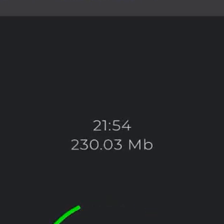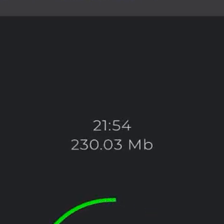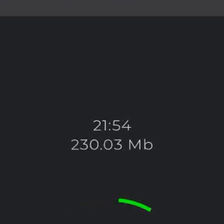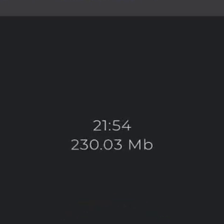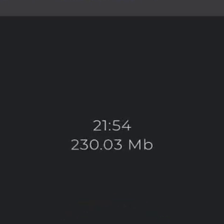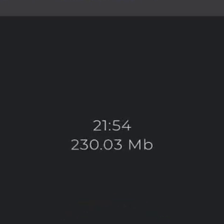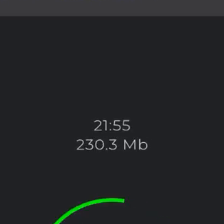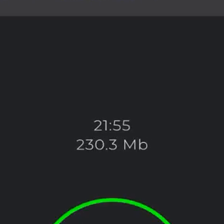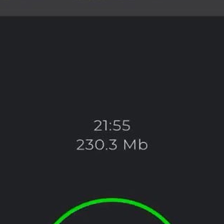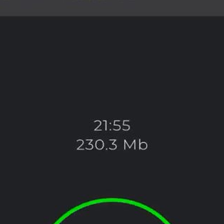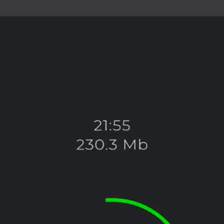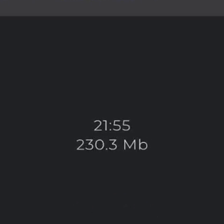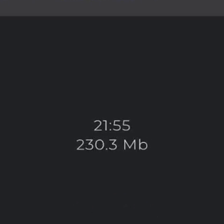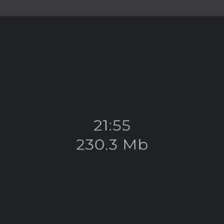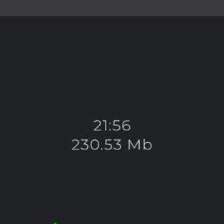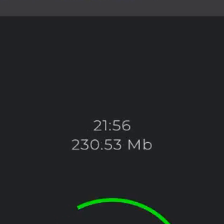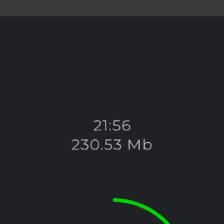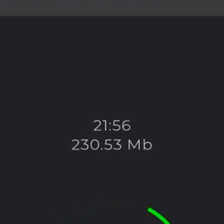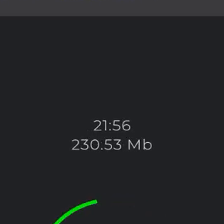find without it